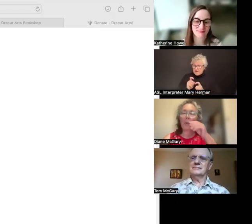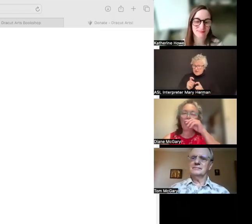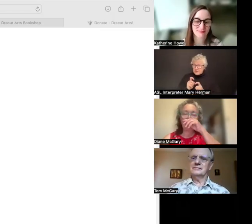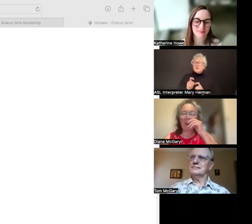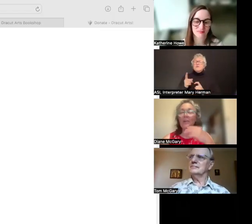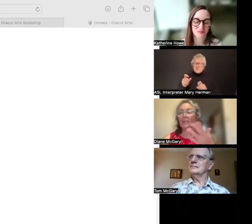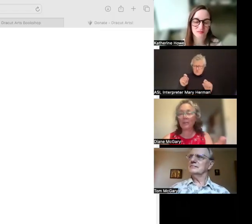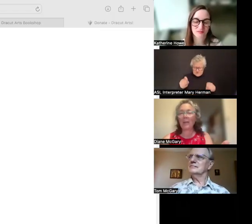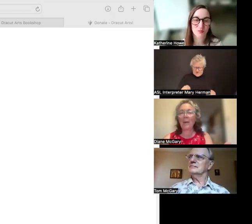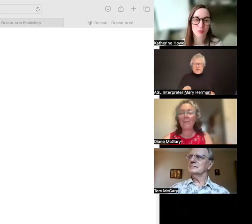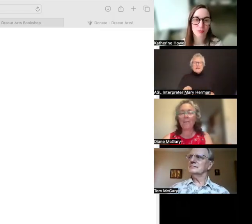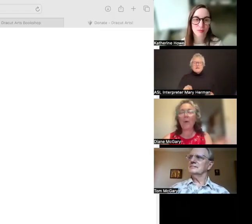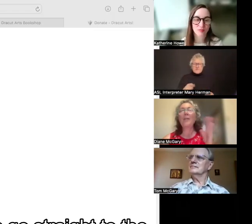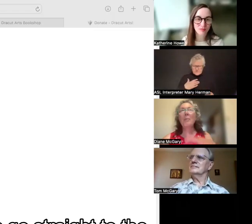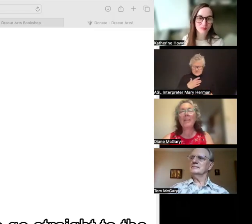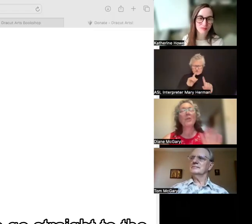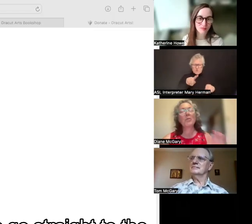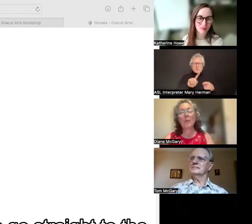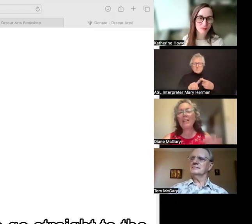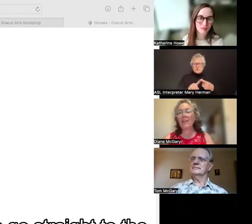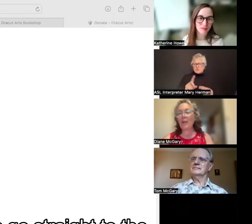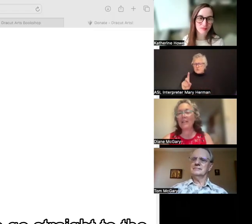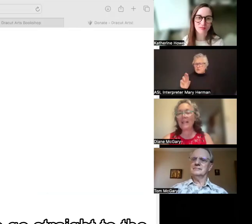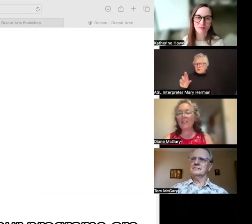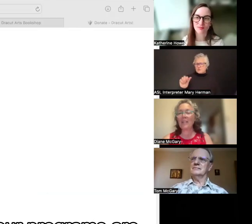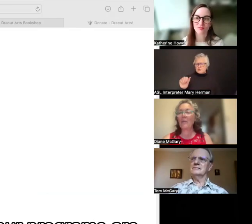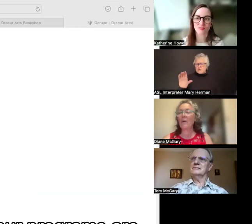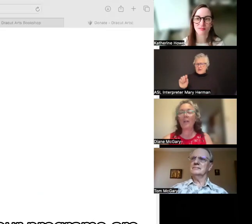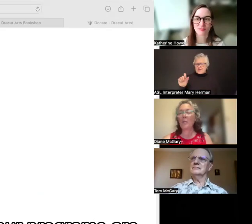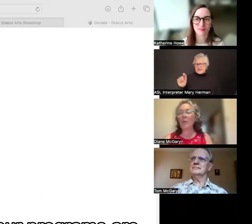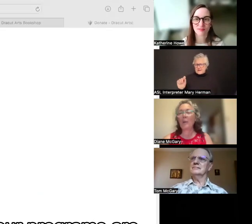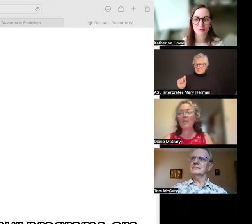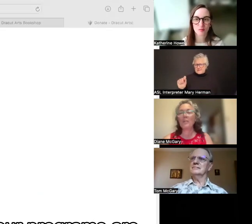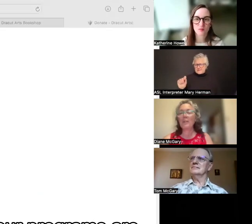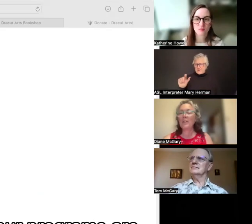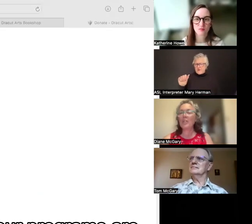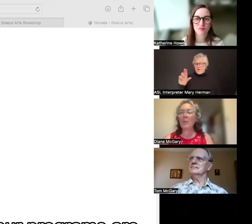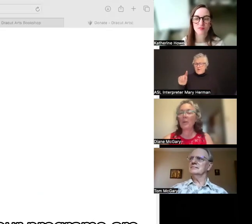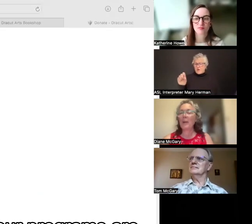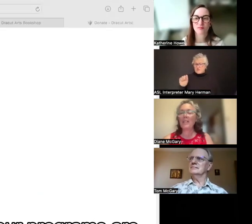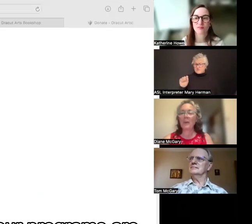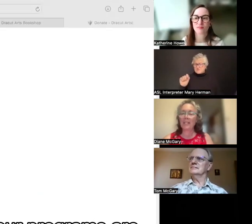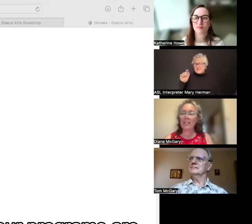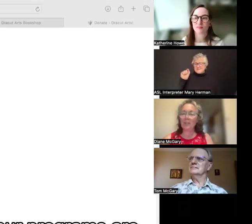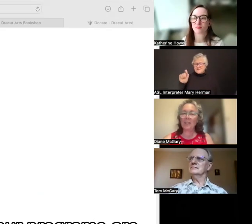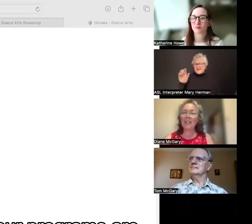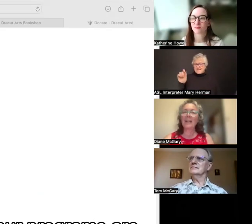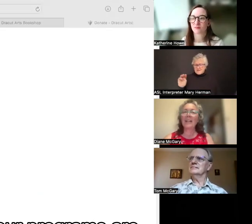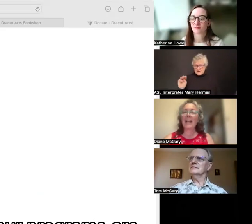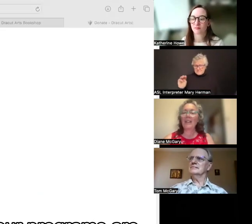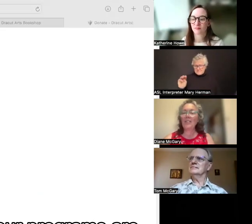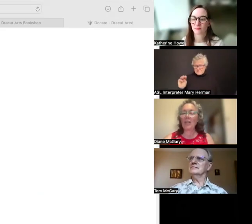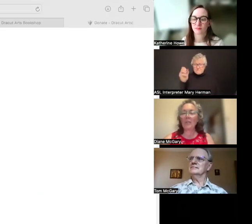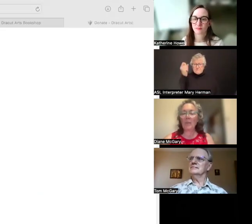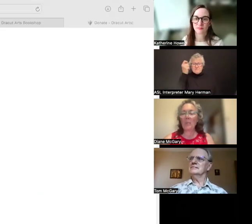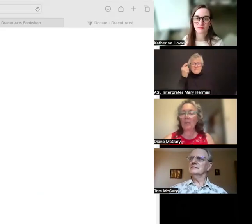All of our programs are, all of our monies go straight to the artists, actually, and all of our programs are supported by these volunteers